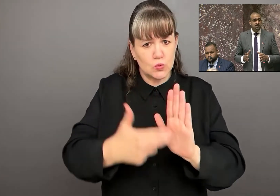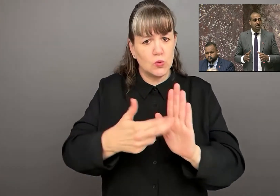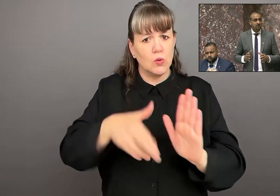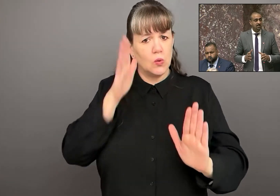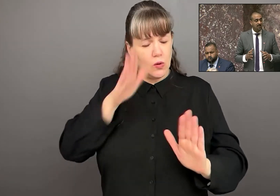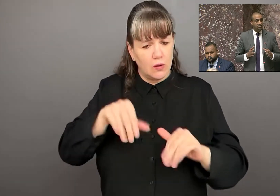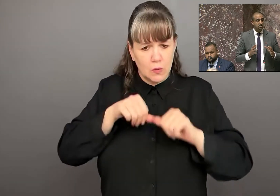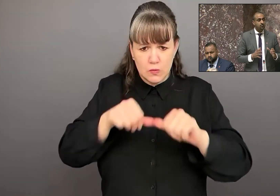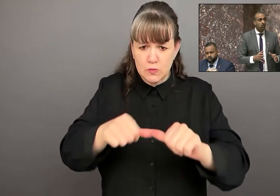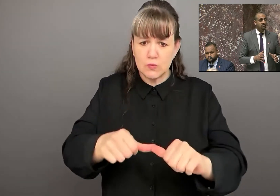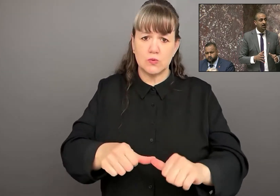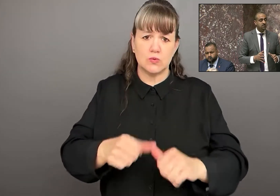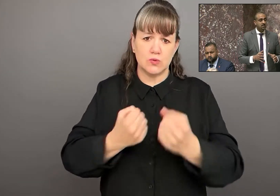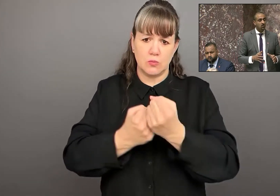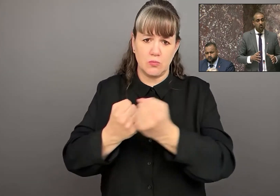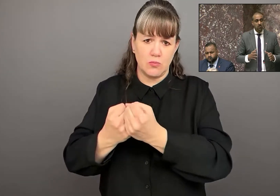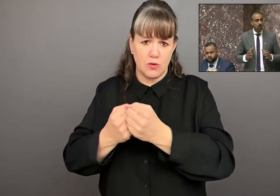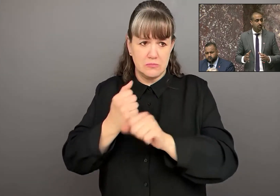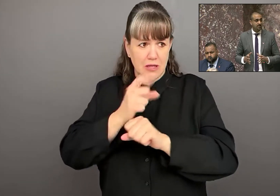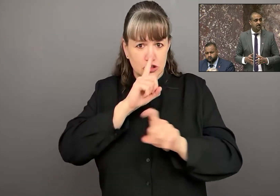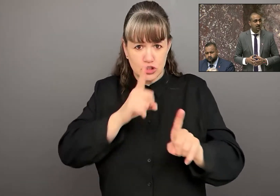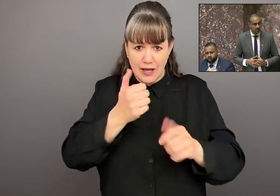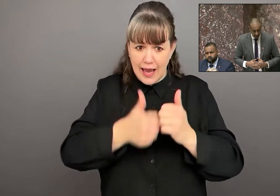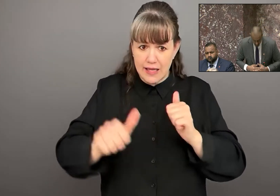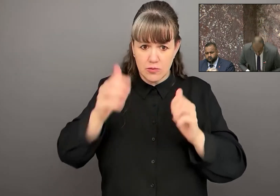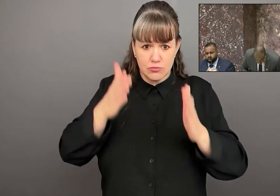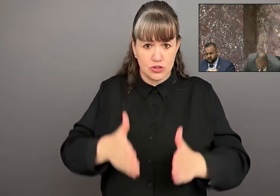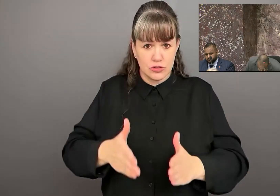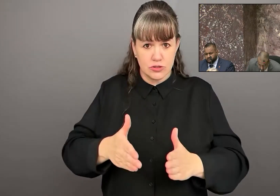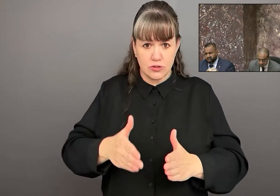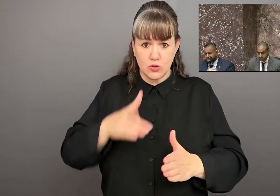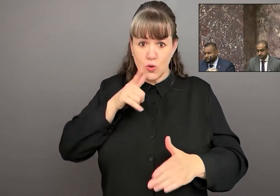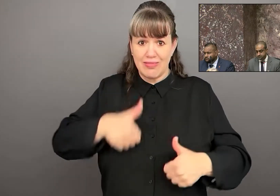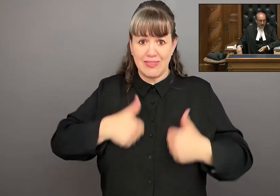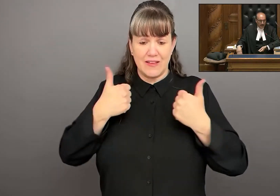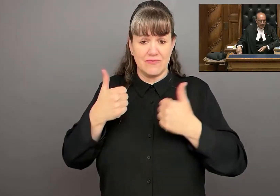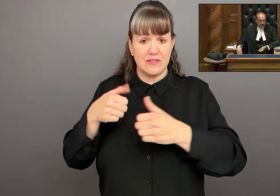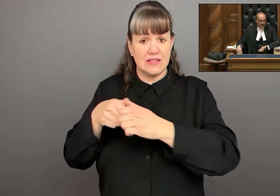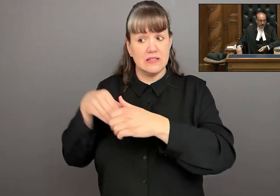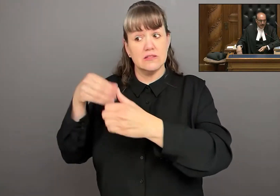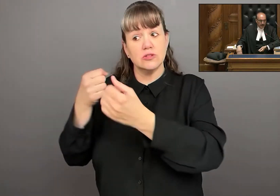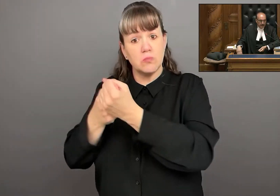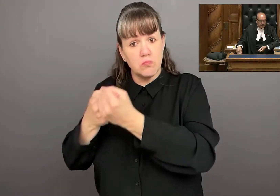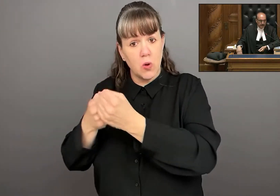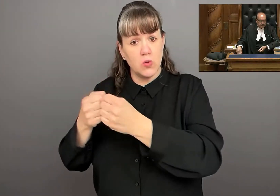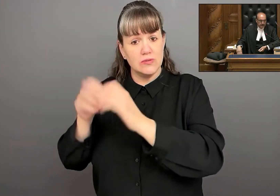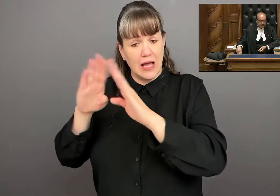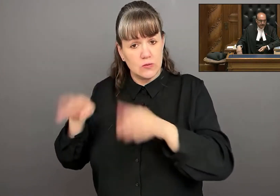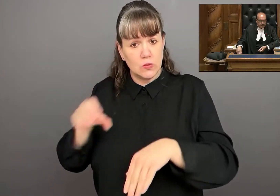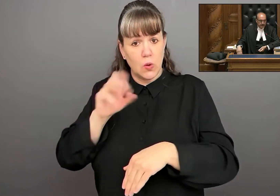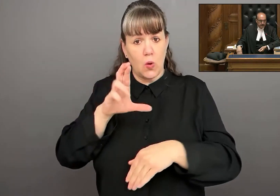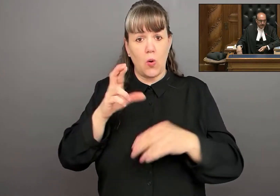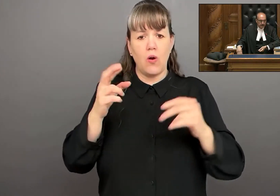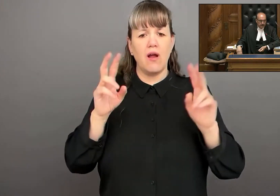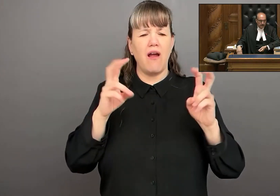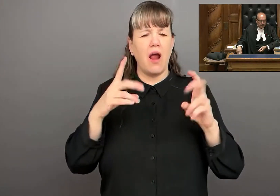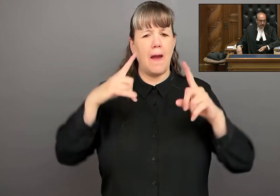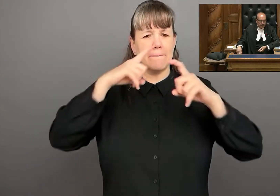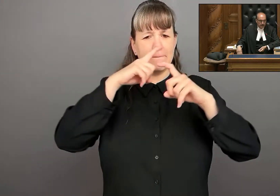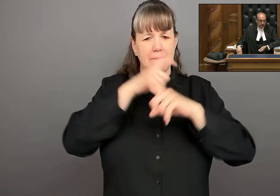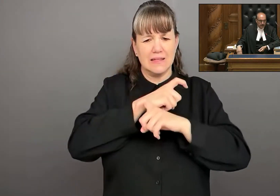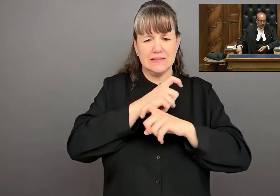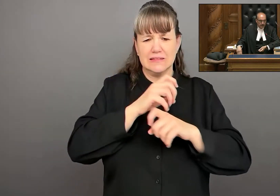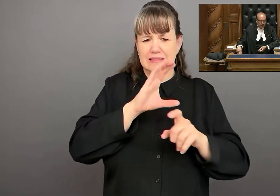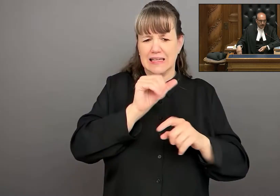finds themselves in either supportive housing or complex care. Member for Skeena. The story of